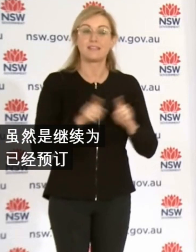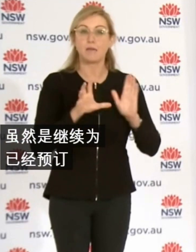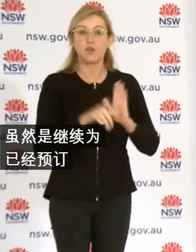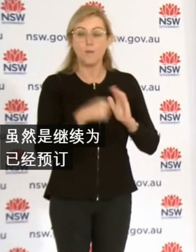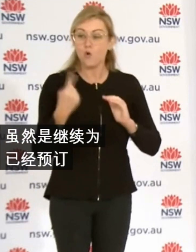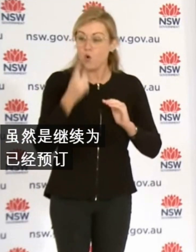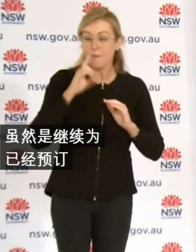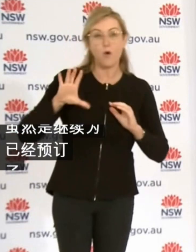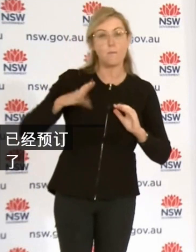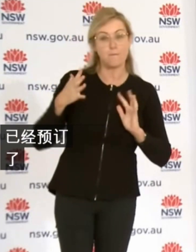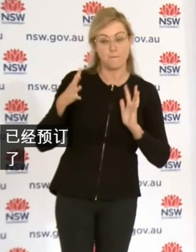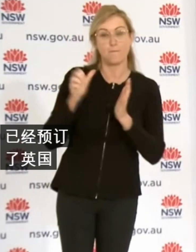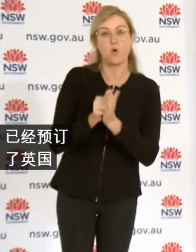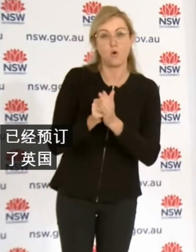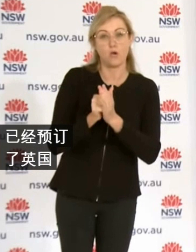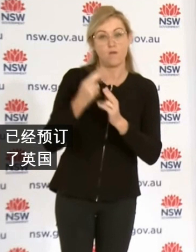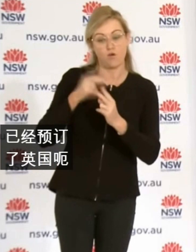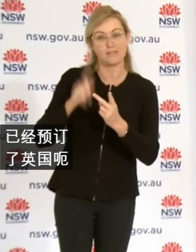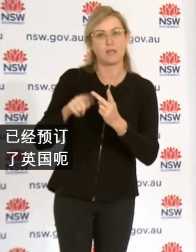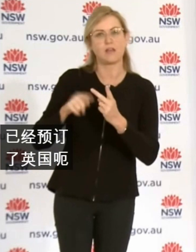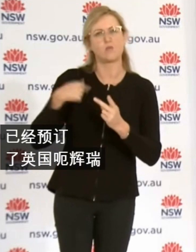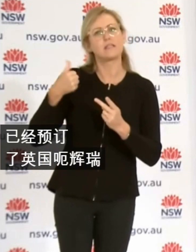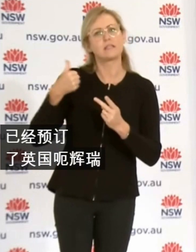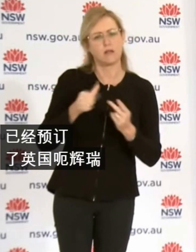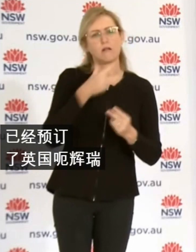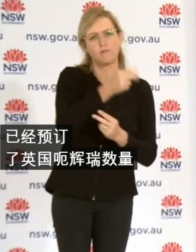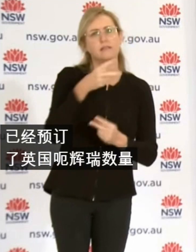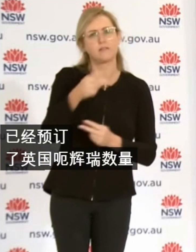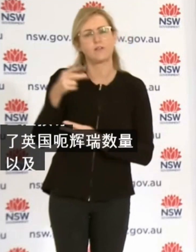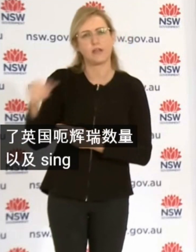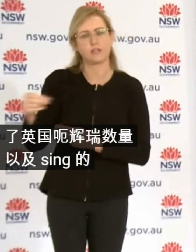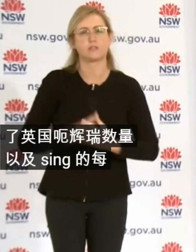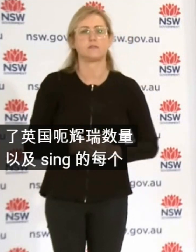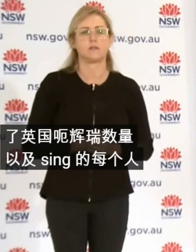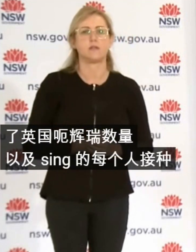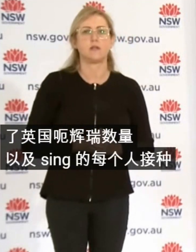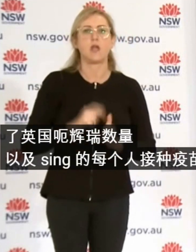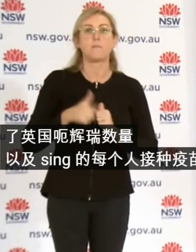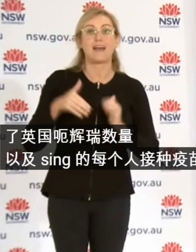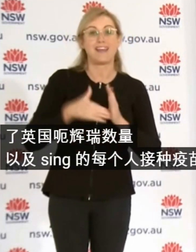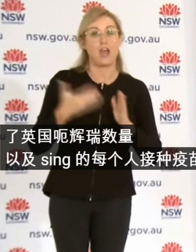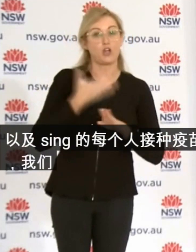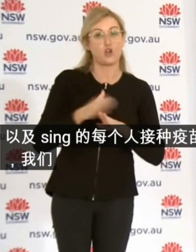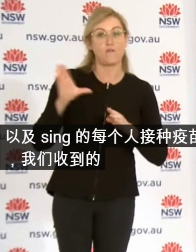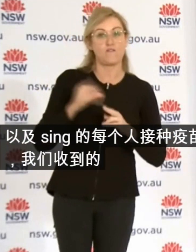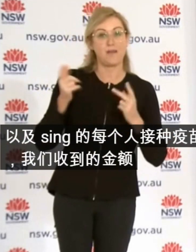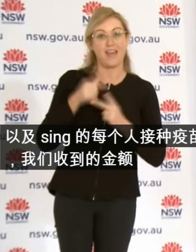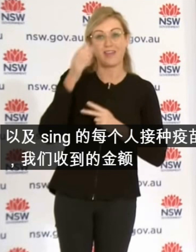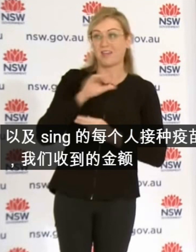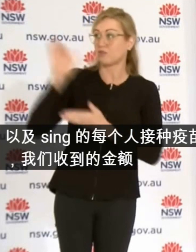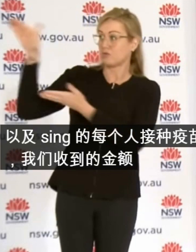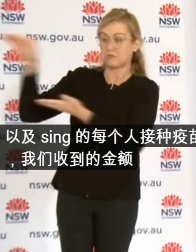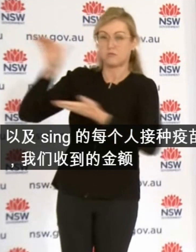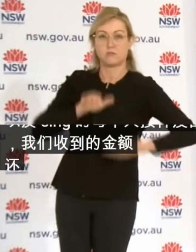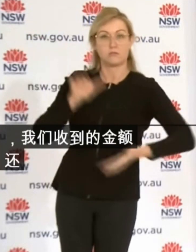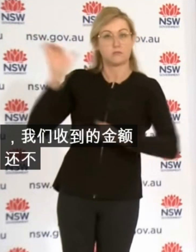booking. With respect to the UK Pfizer amount and also the Singapore amount, the amounts that we have